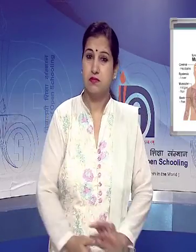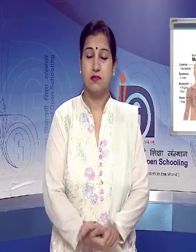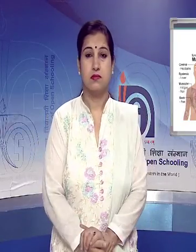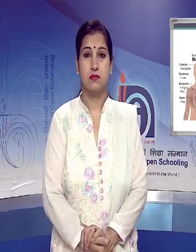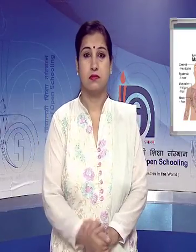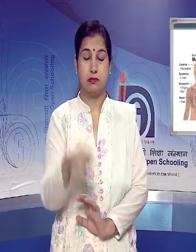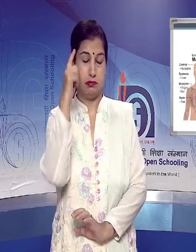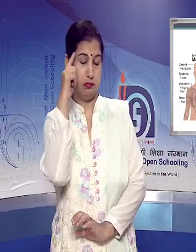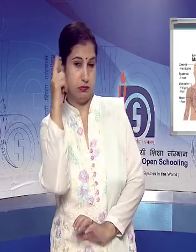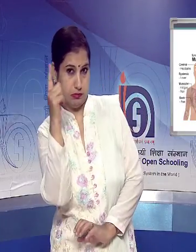nausea,